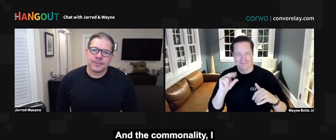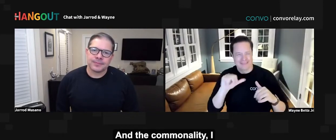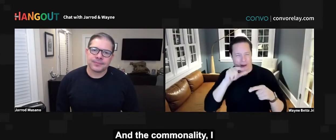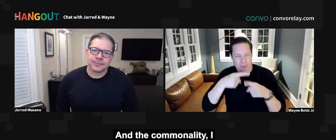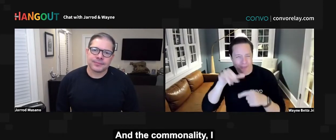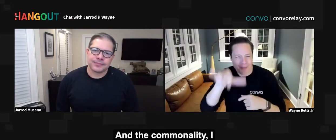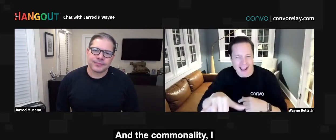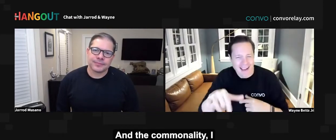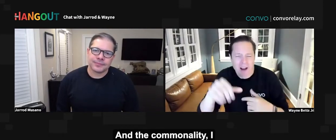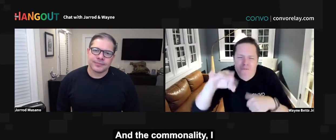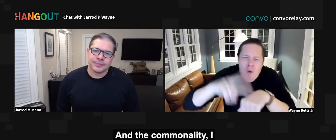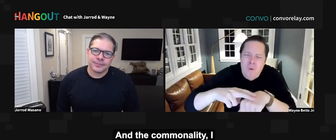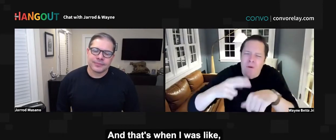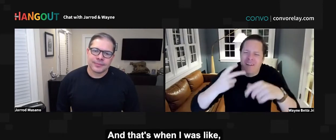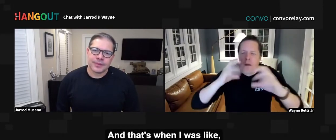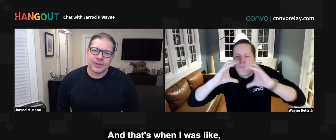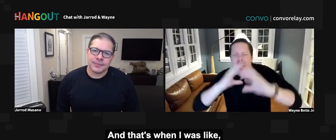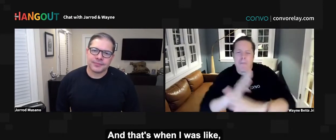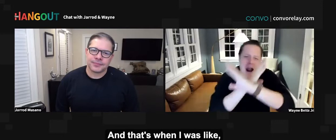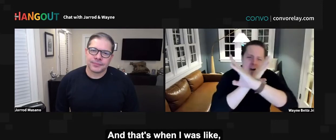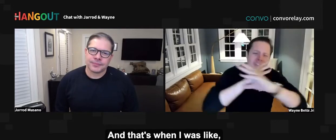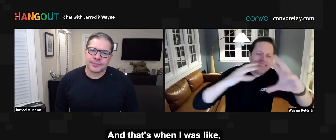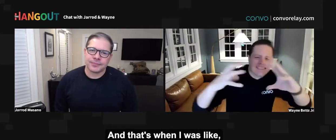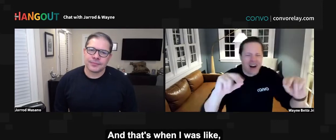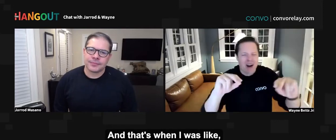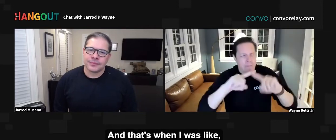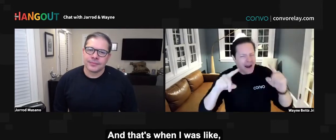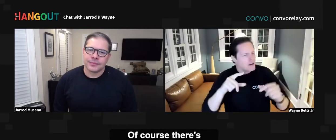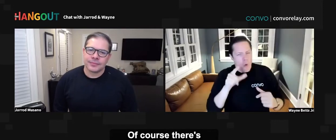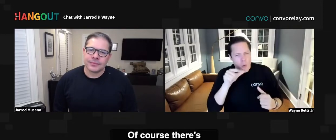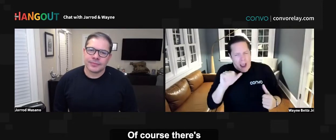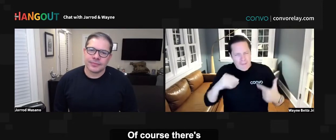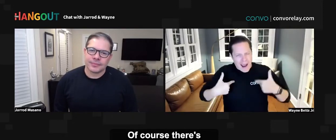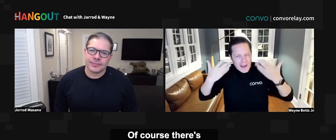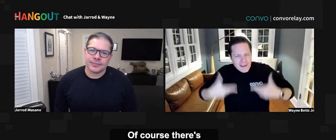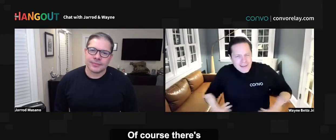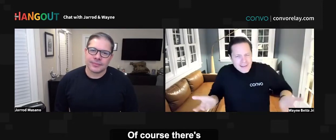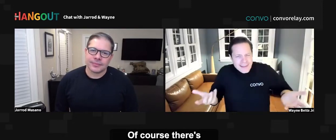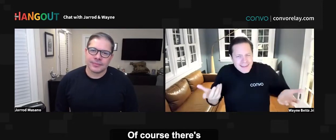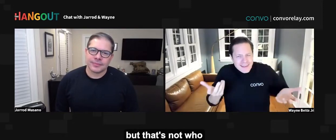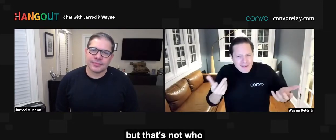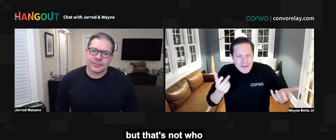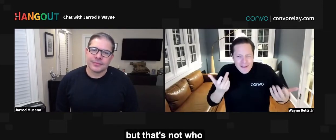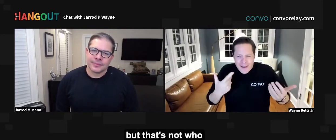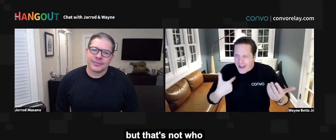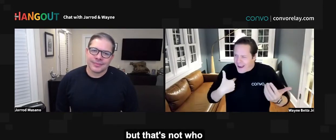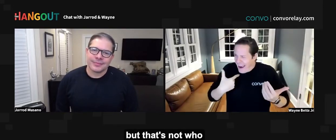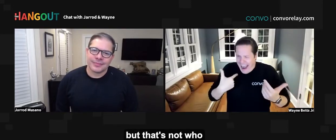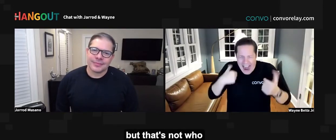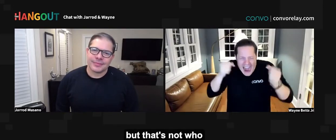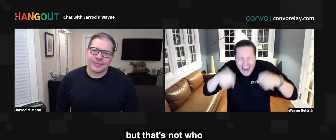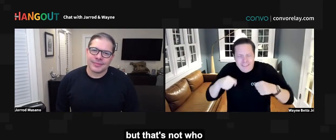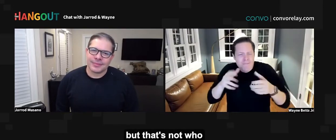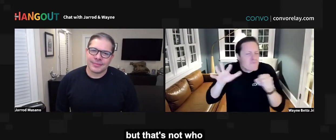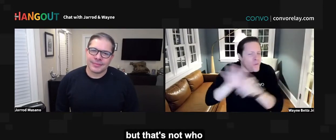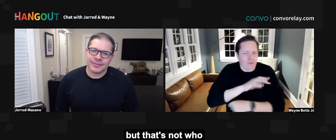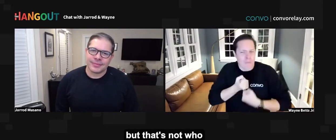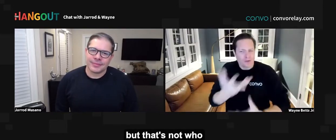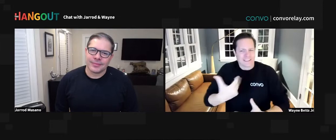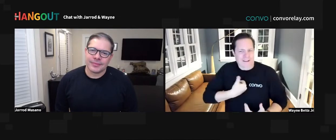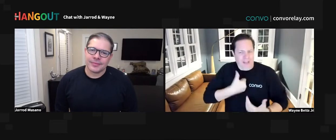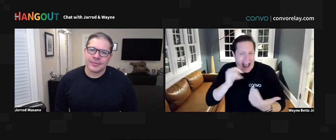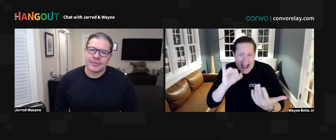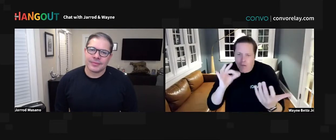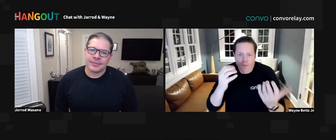and the commonality I would see all the time. And that's when I was like, no, it's not about that. Of course, there's communication barriers, but that's not who I am as a